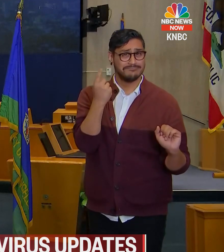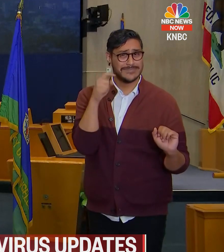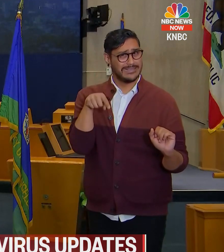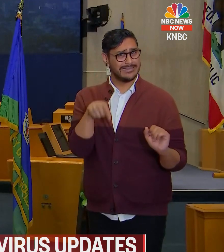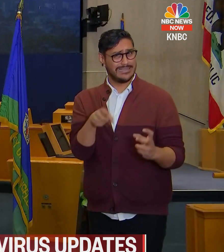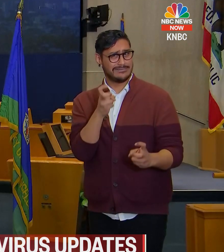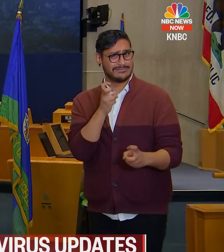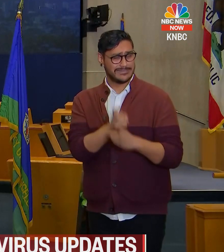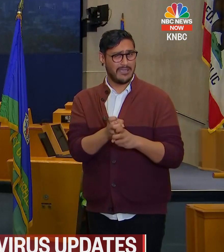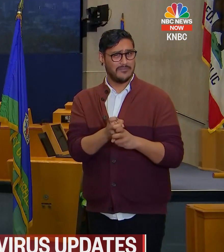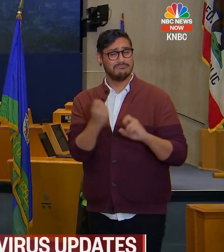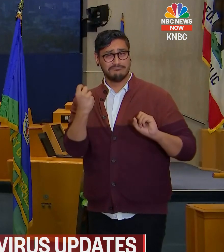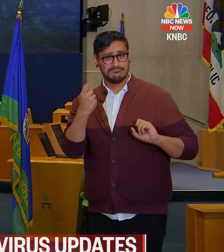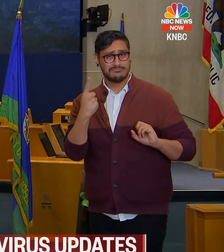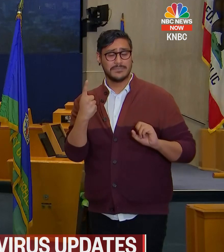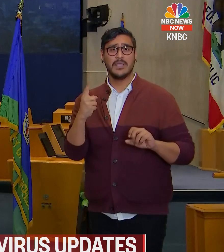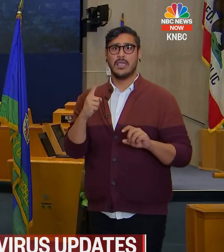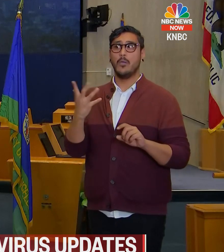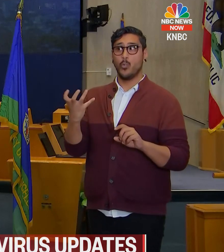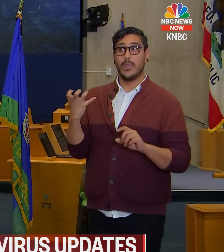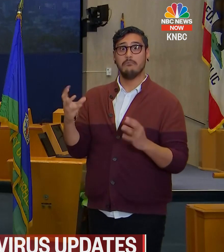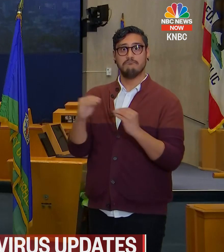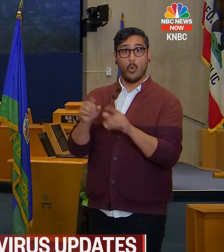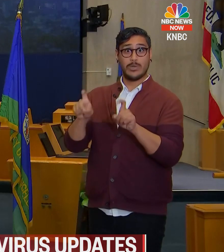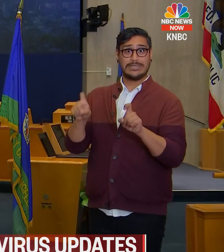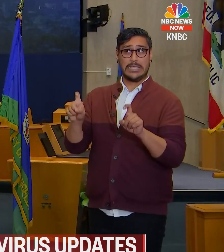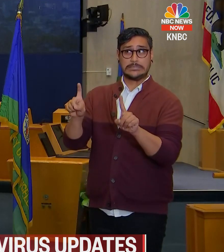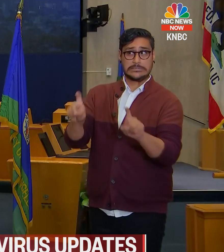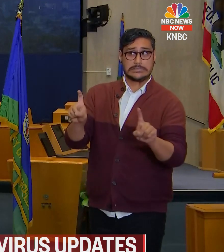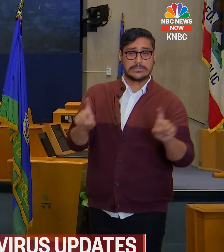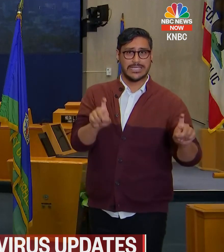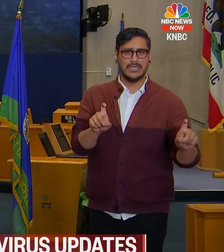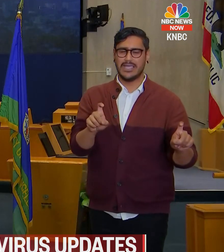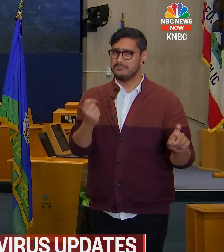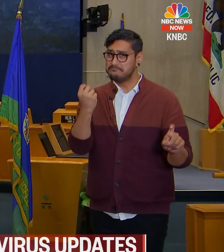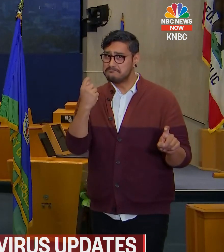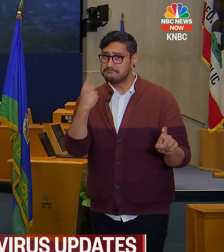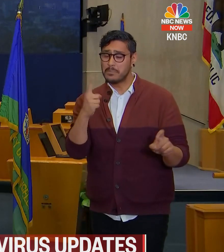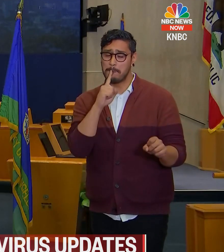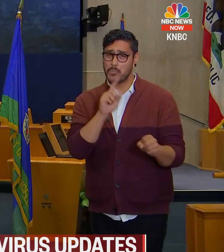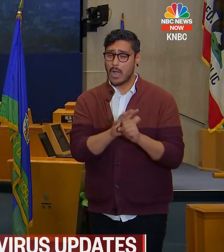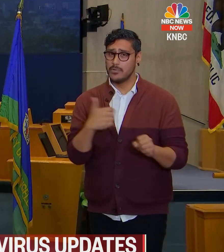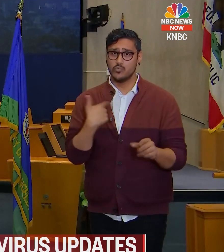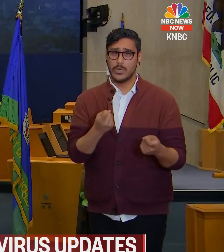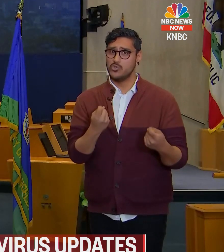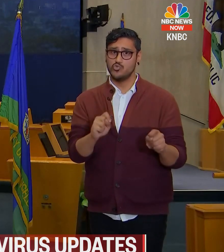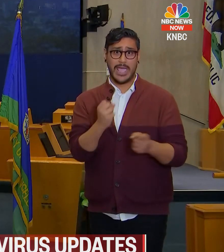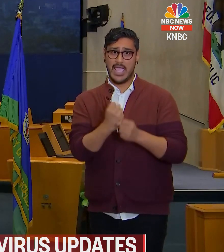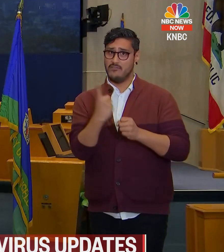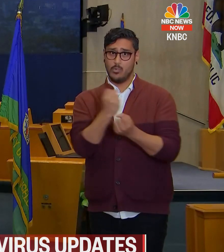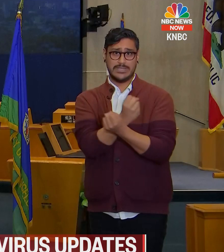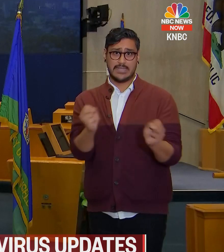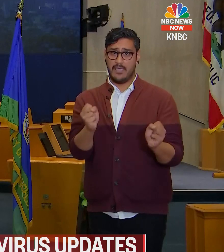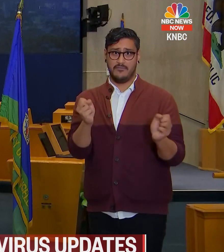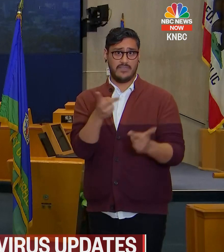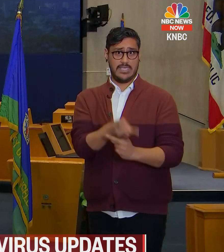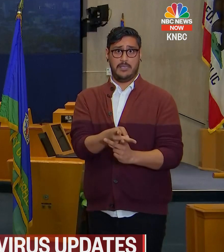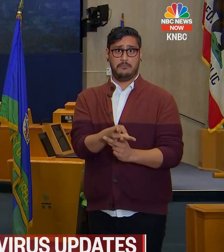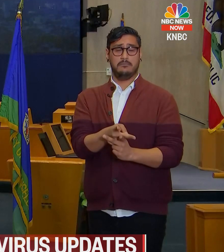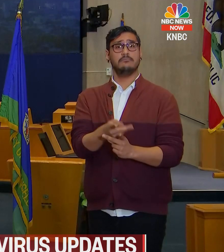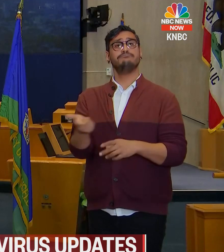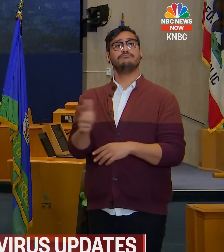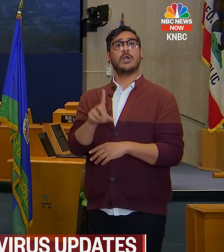up testing, and I assure you that we're all working every day to keep everyone safe. With that, I'd like to invite up Dr. Barbara